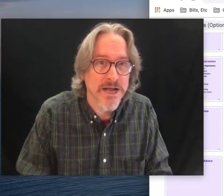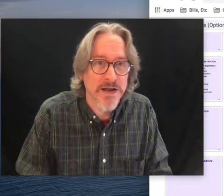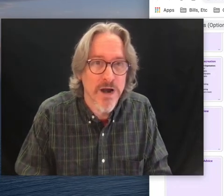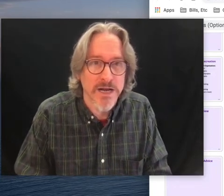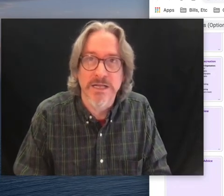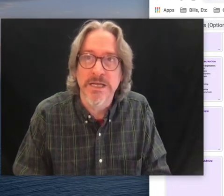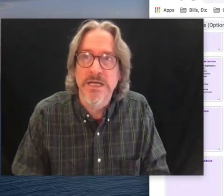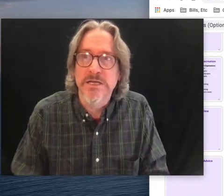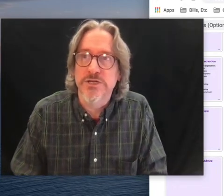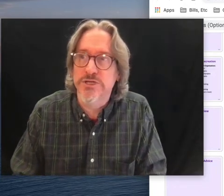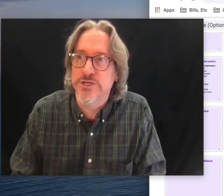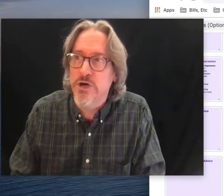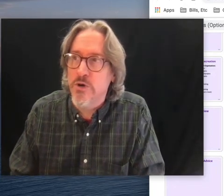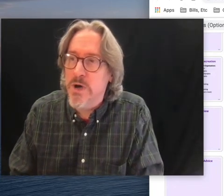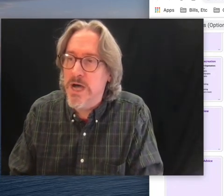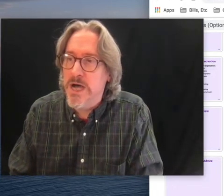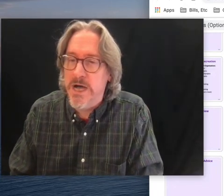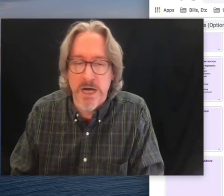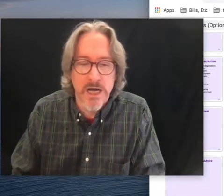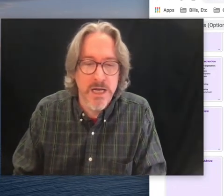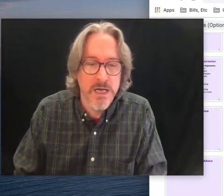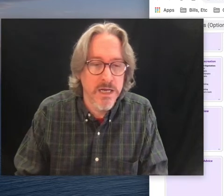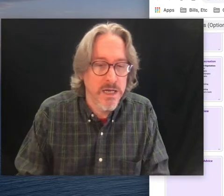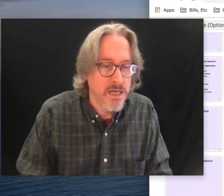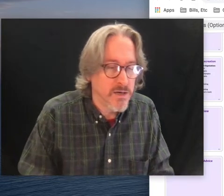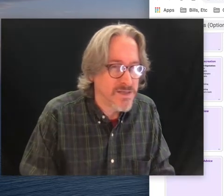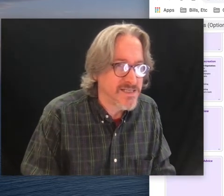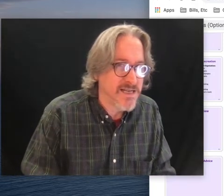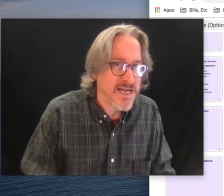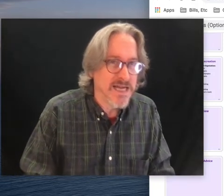completely unironically. So...